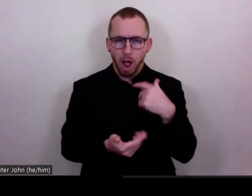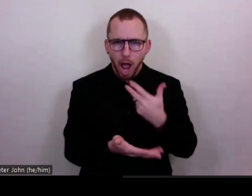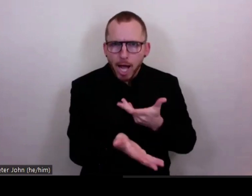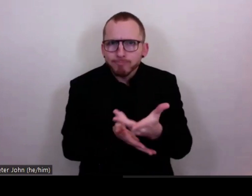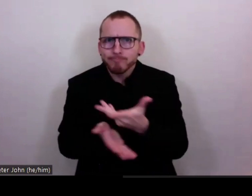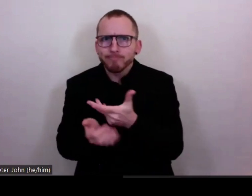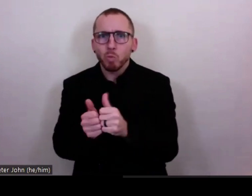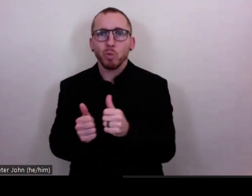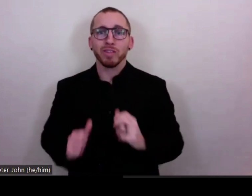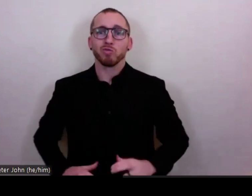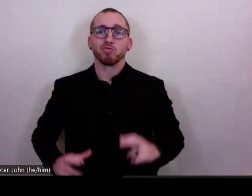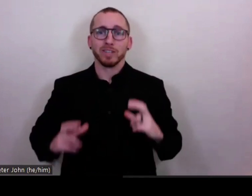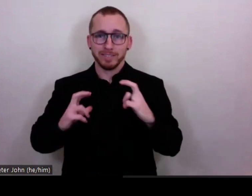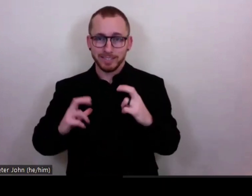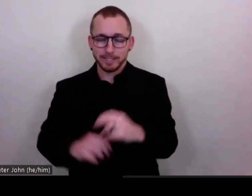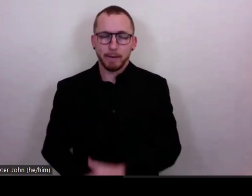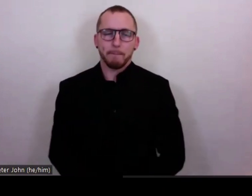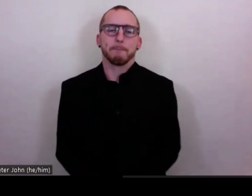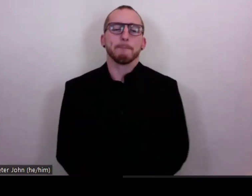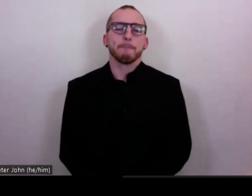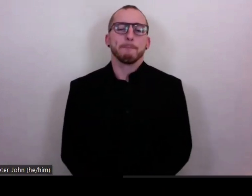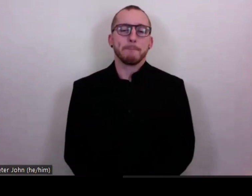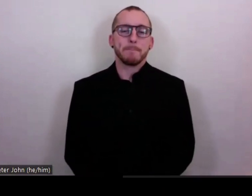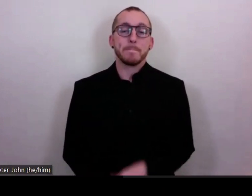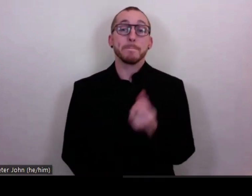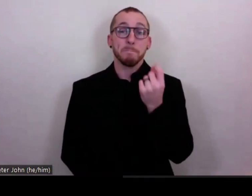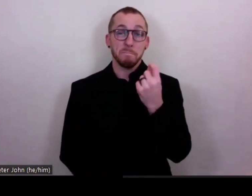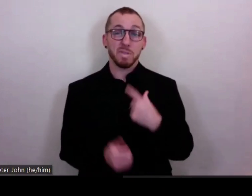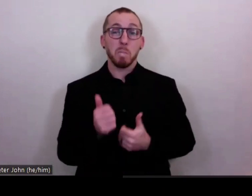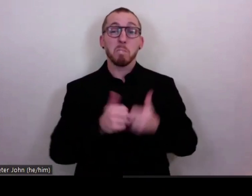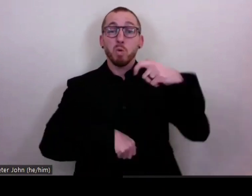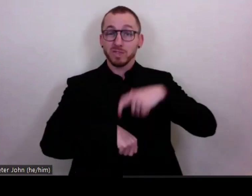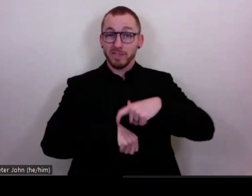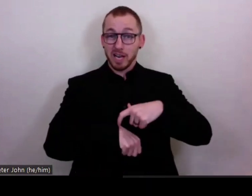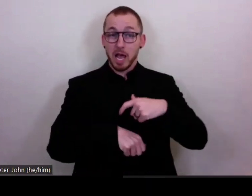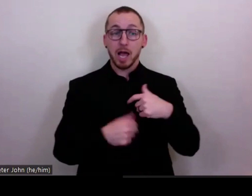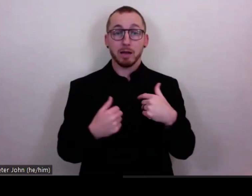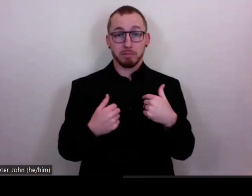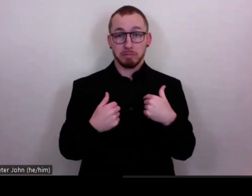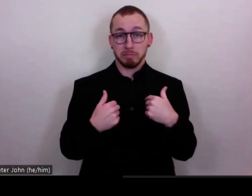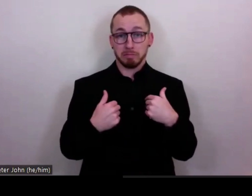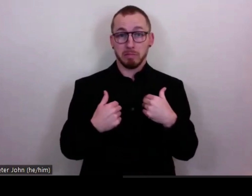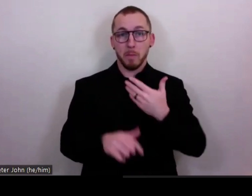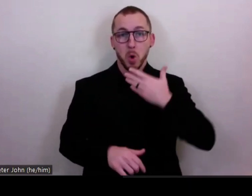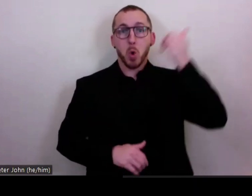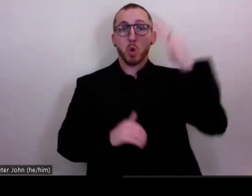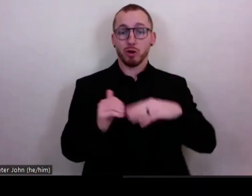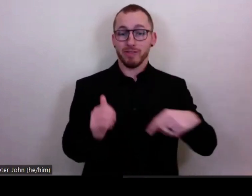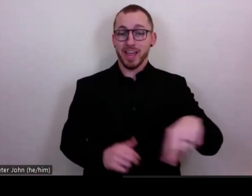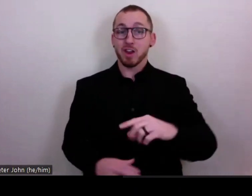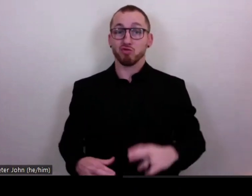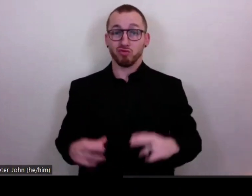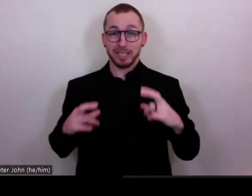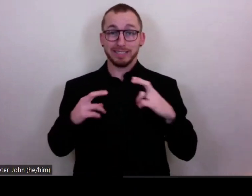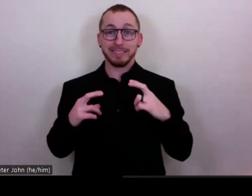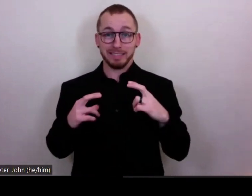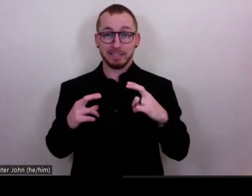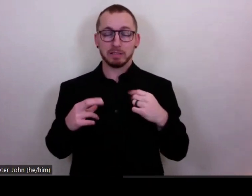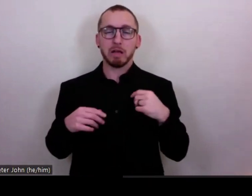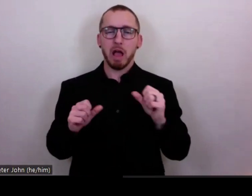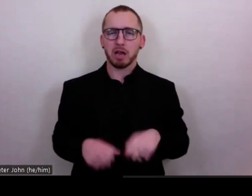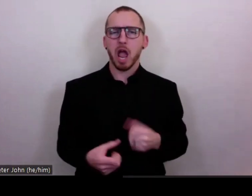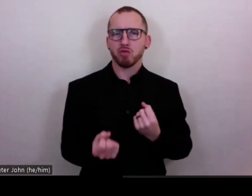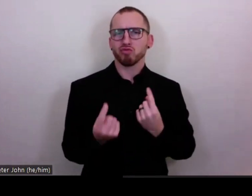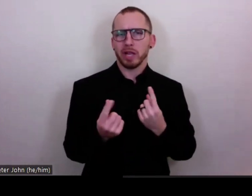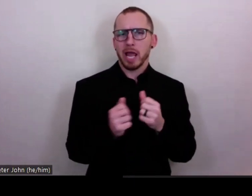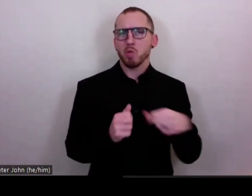oftentimes older than most of the residents in the nursing home, I have the ability to relate